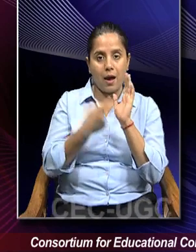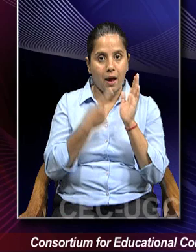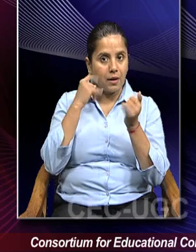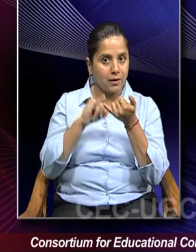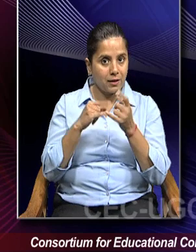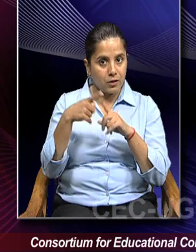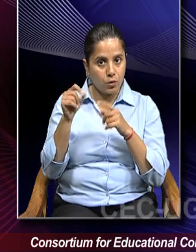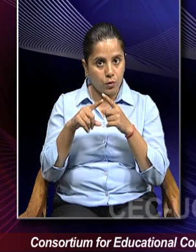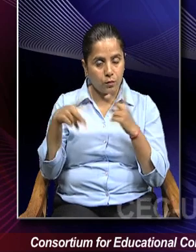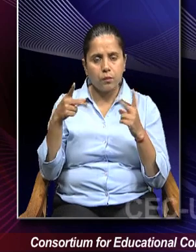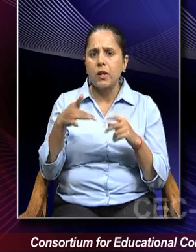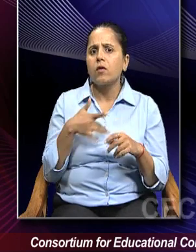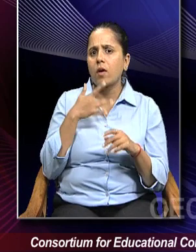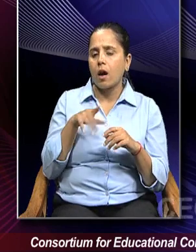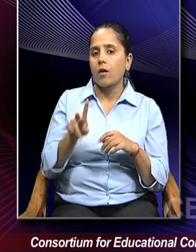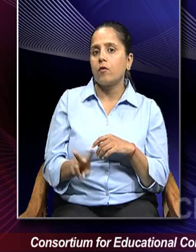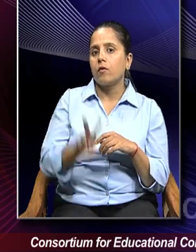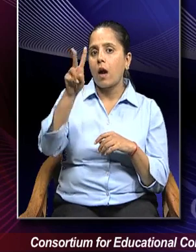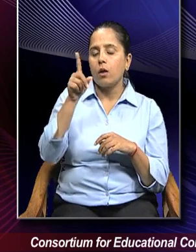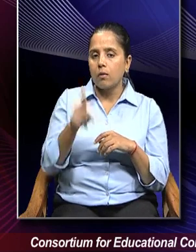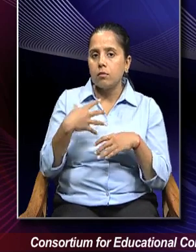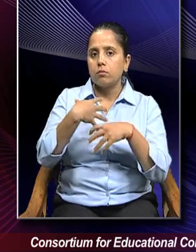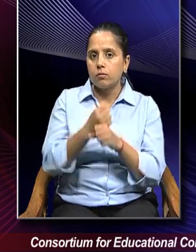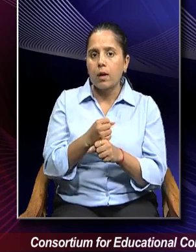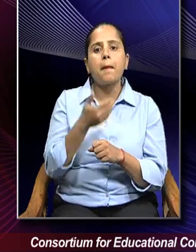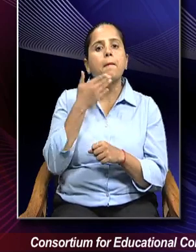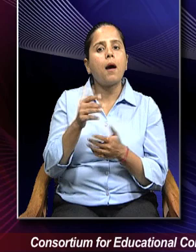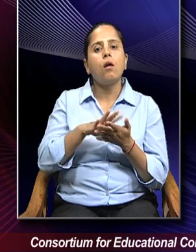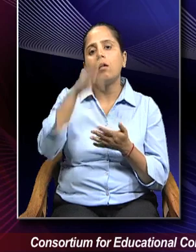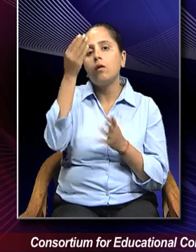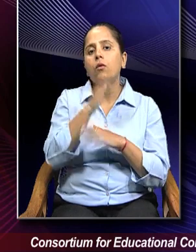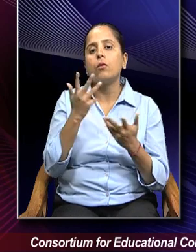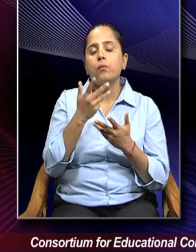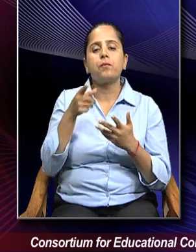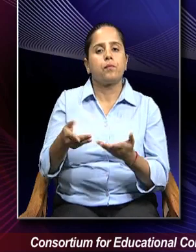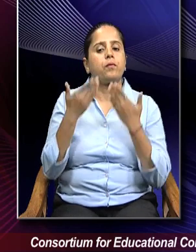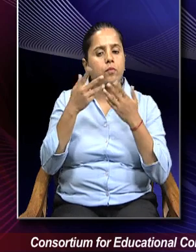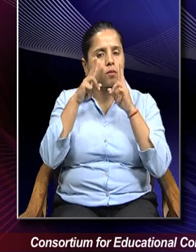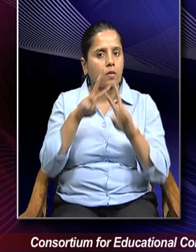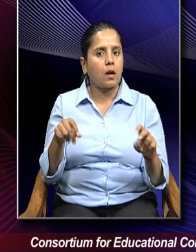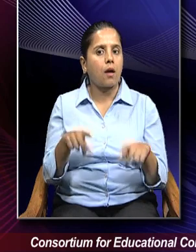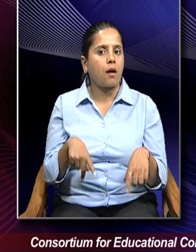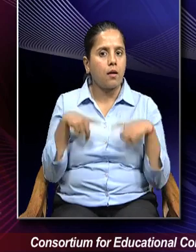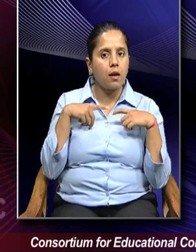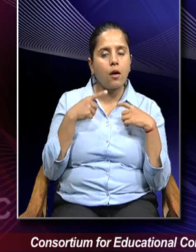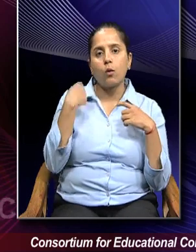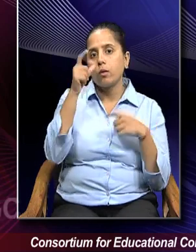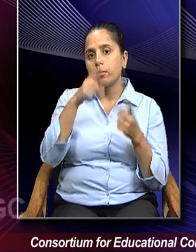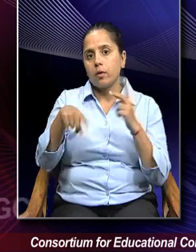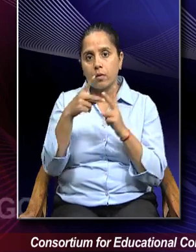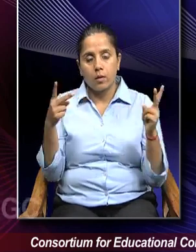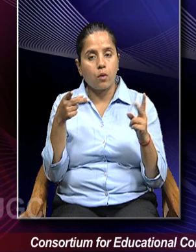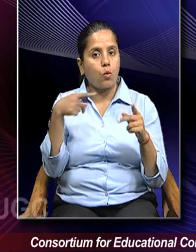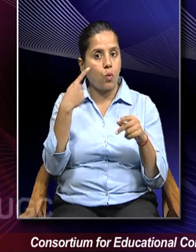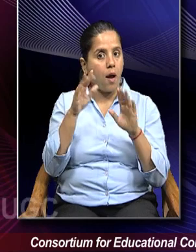Aristotle feels that the values to be developed are best learned by studying the lives of those people who